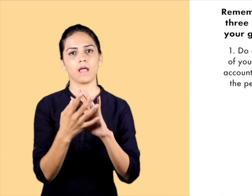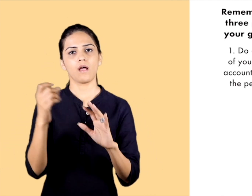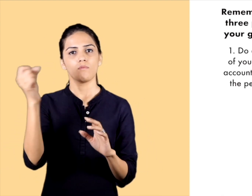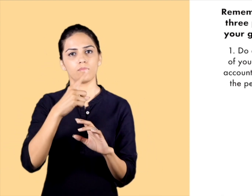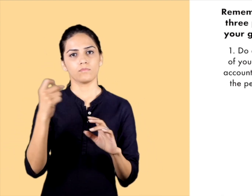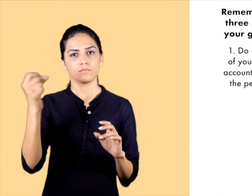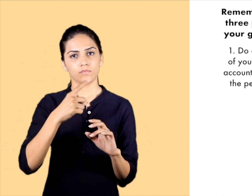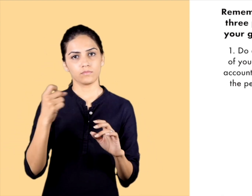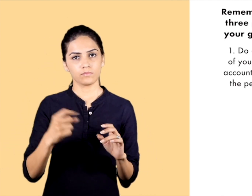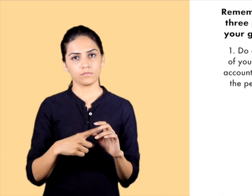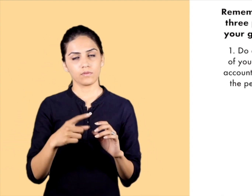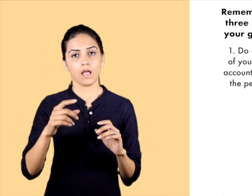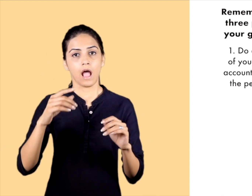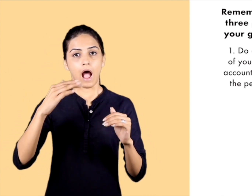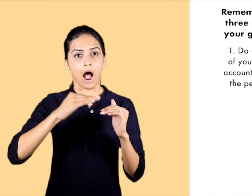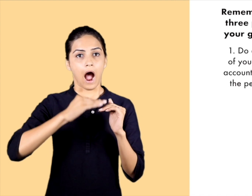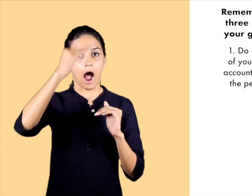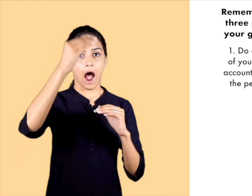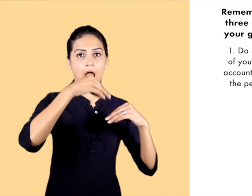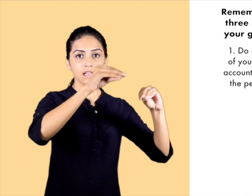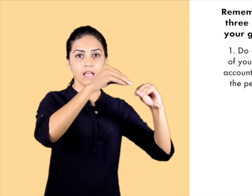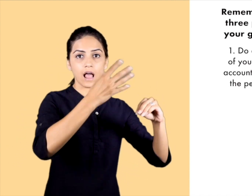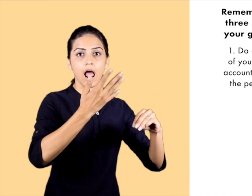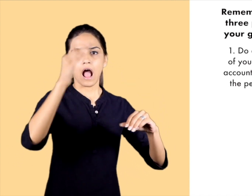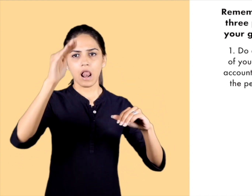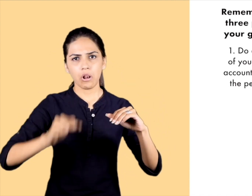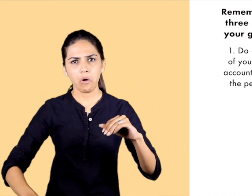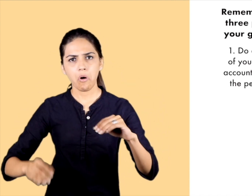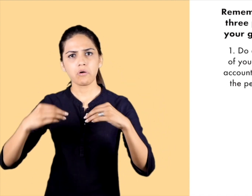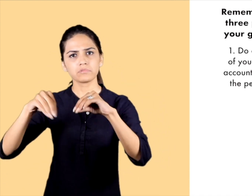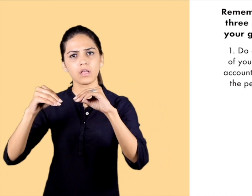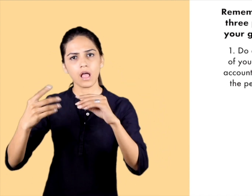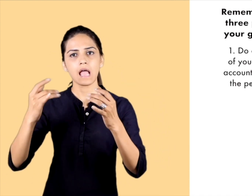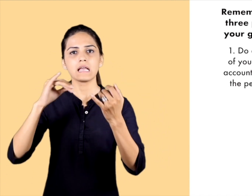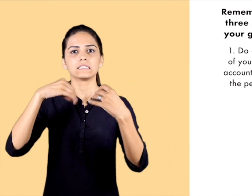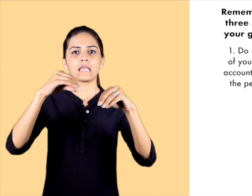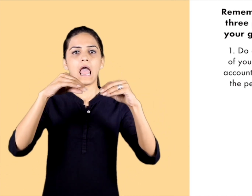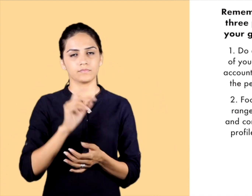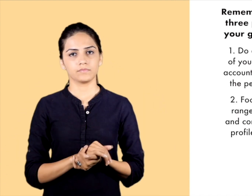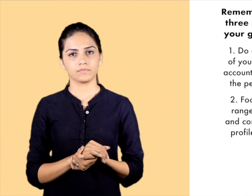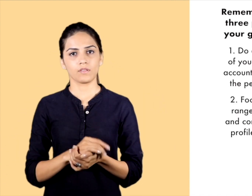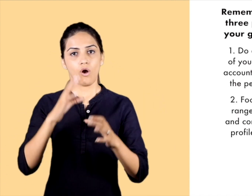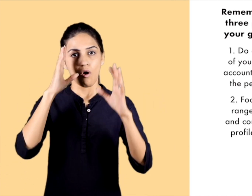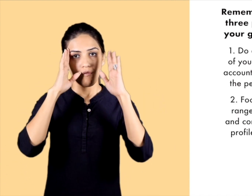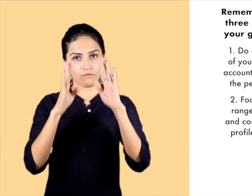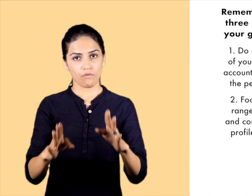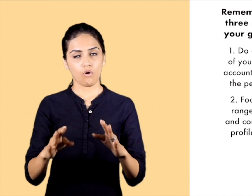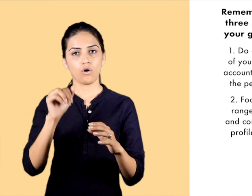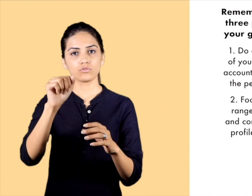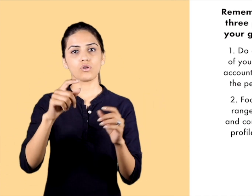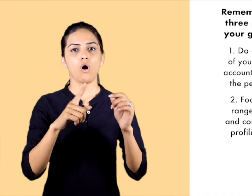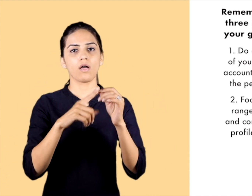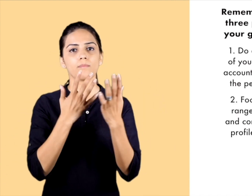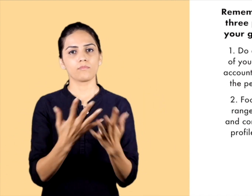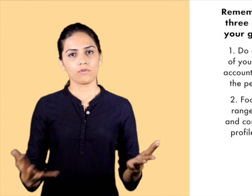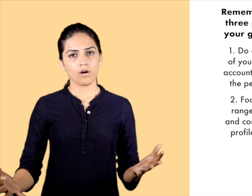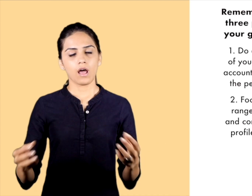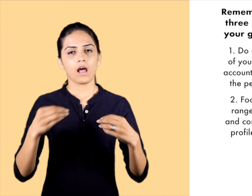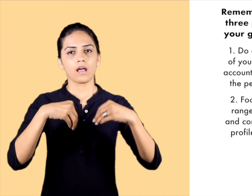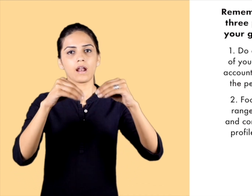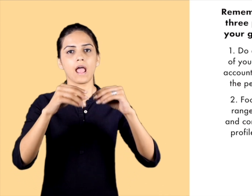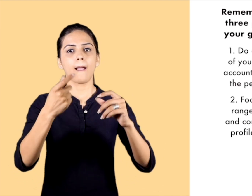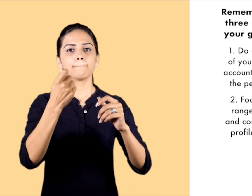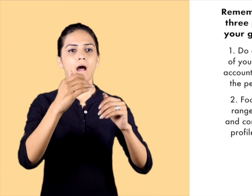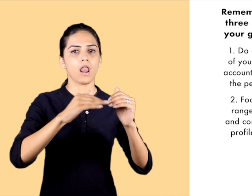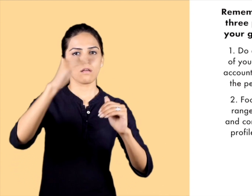taking into account the lean months and the peak months of sales. Number 2. Focus on the product range you are handling